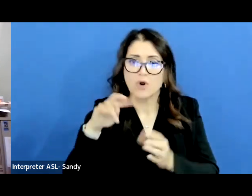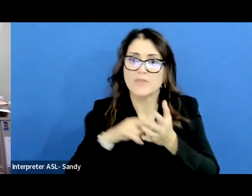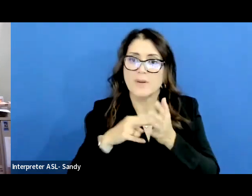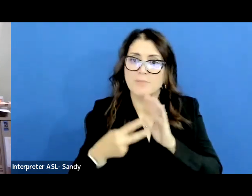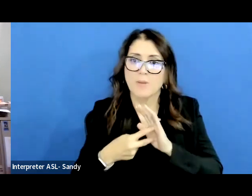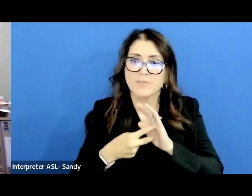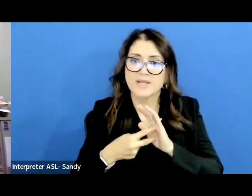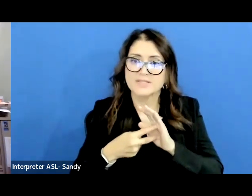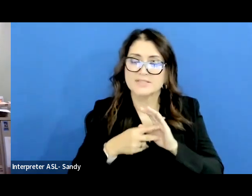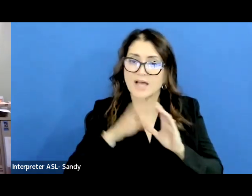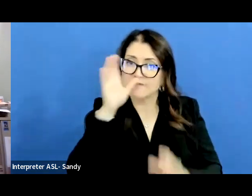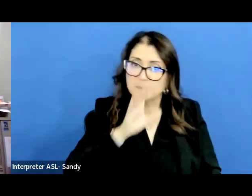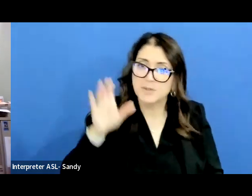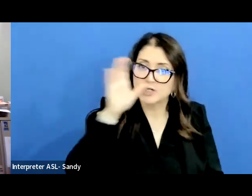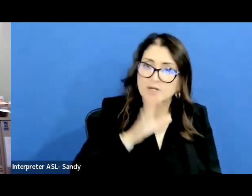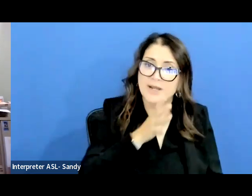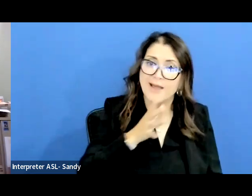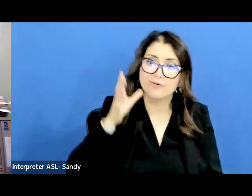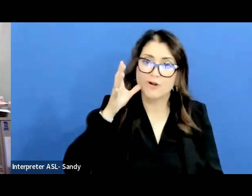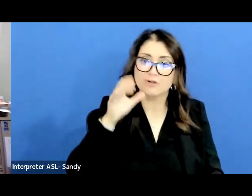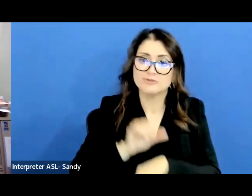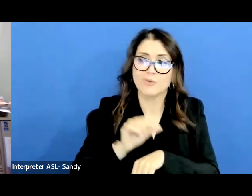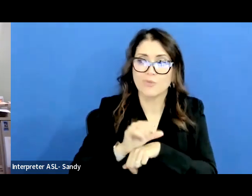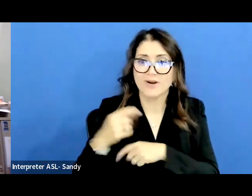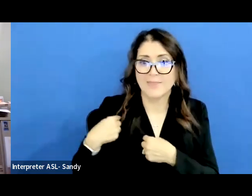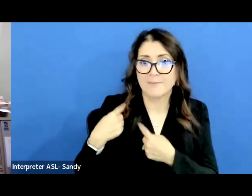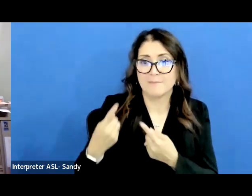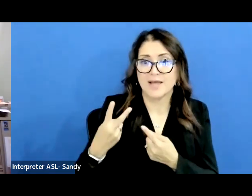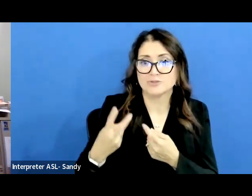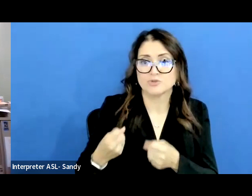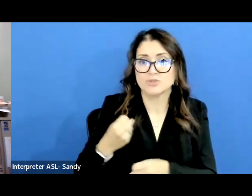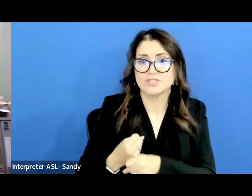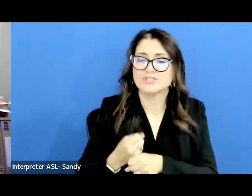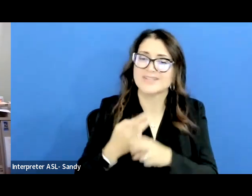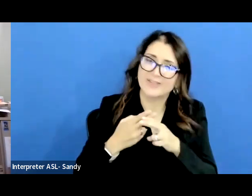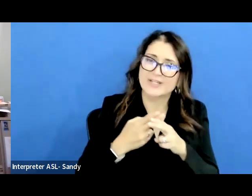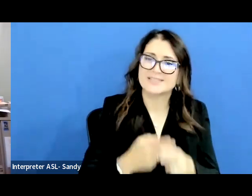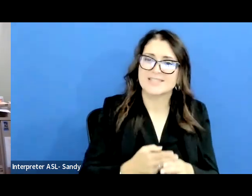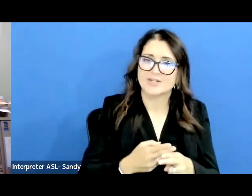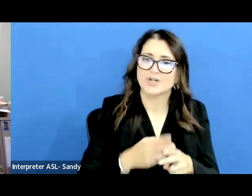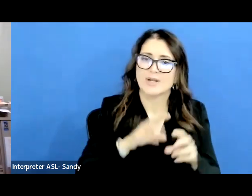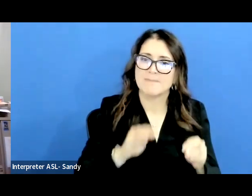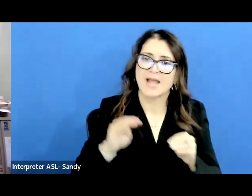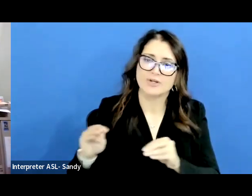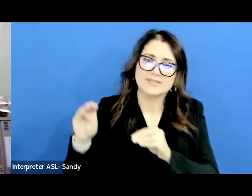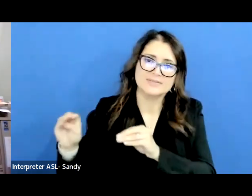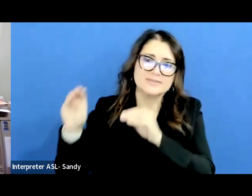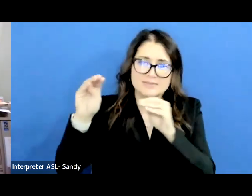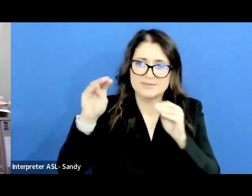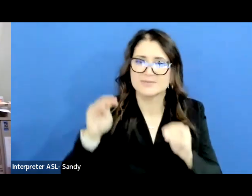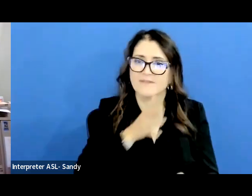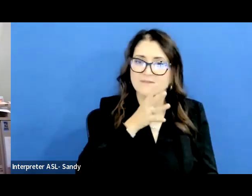agricultural work within the past 2 years, then they're considered a migrant farm worker. Some programs will include things